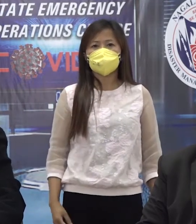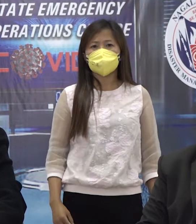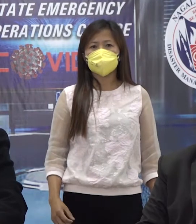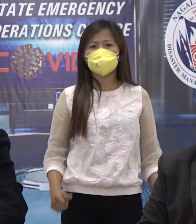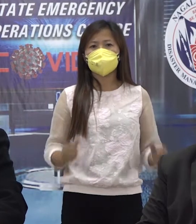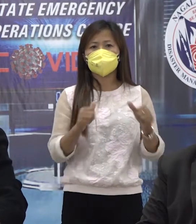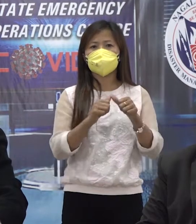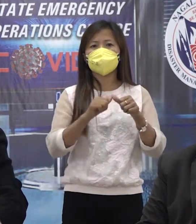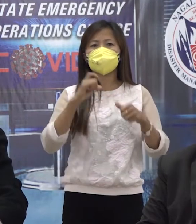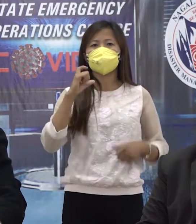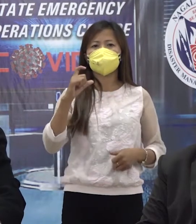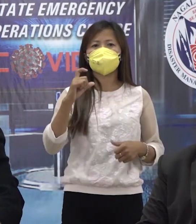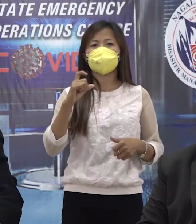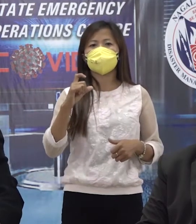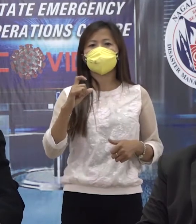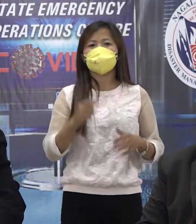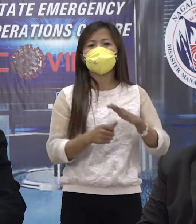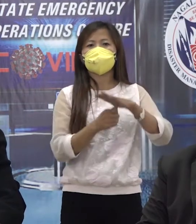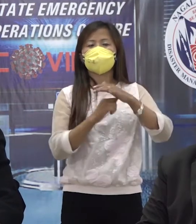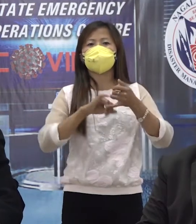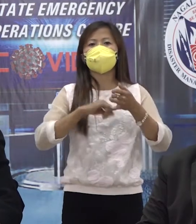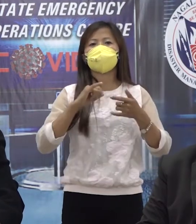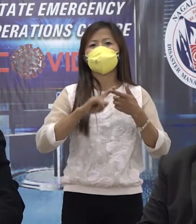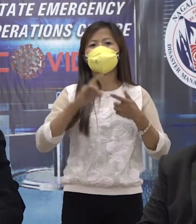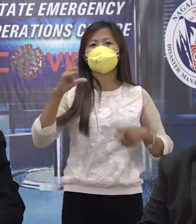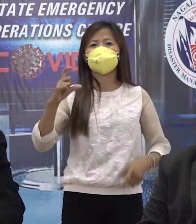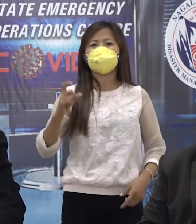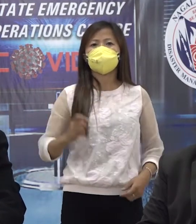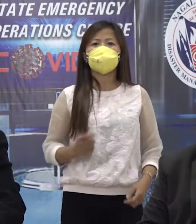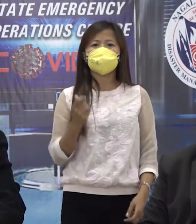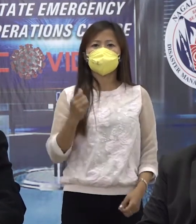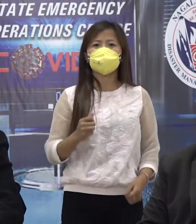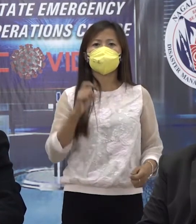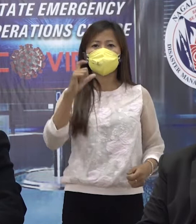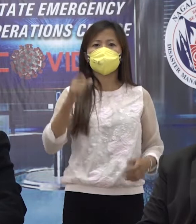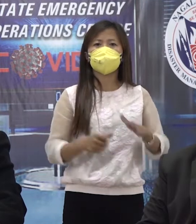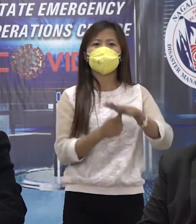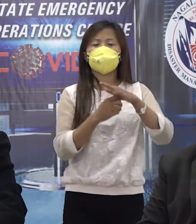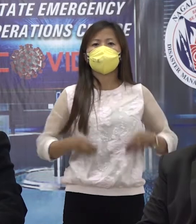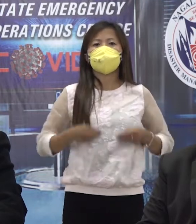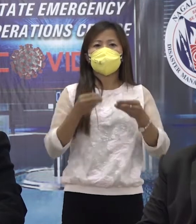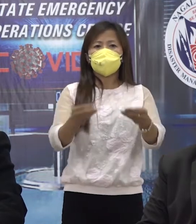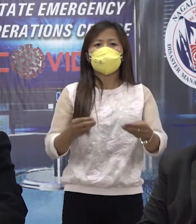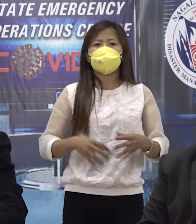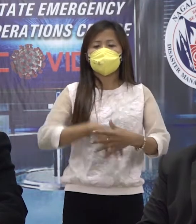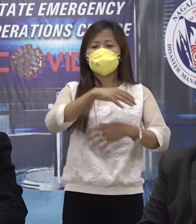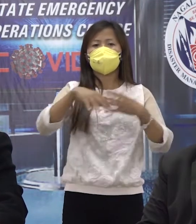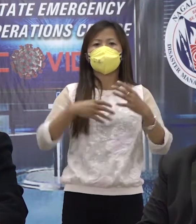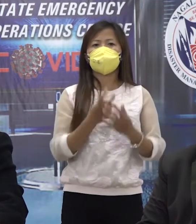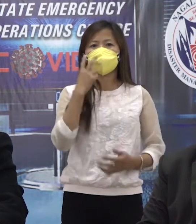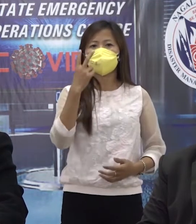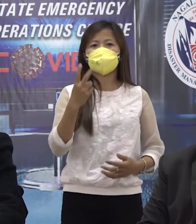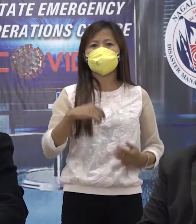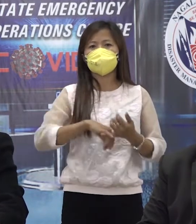The additional Chief Secretary and Finance Commissioner gave an overview of the state